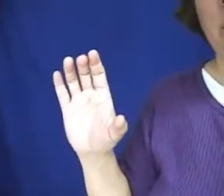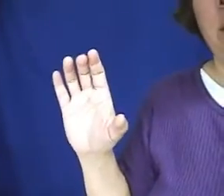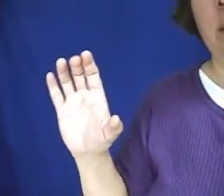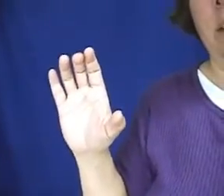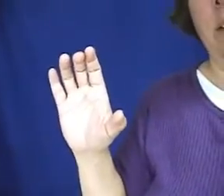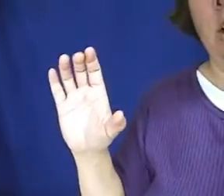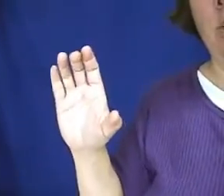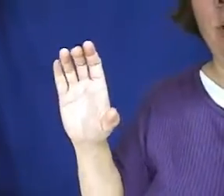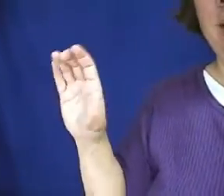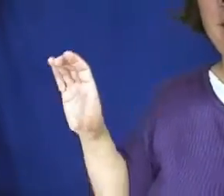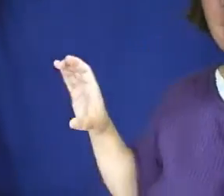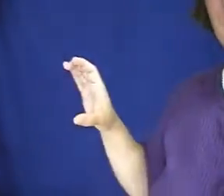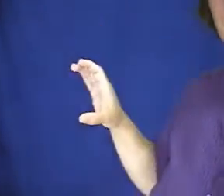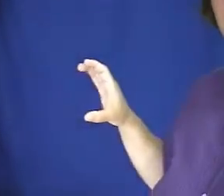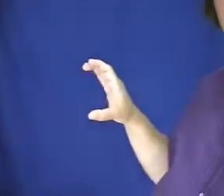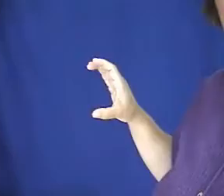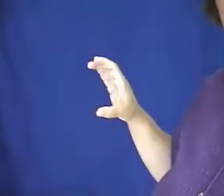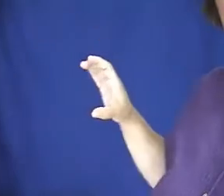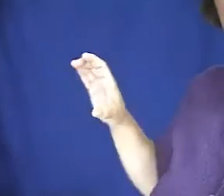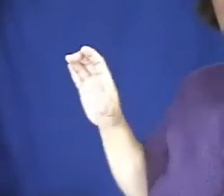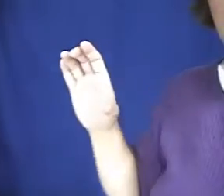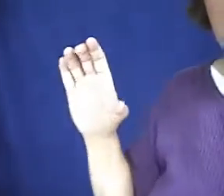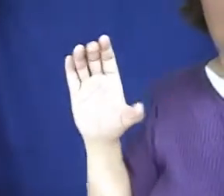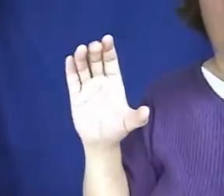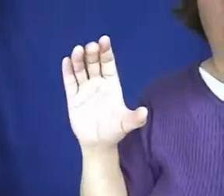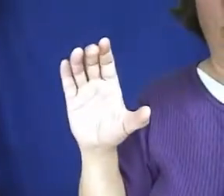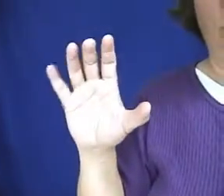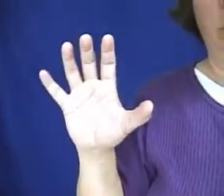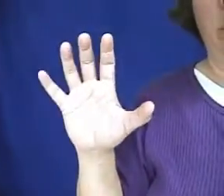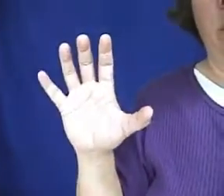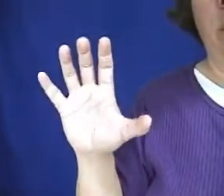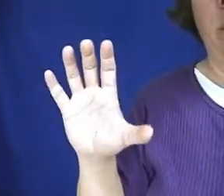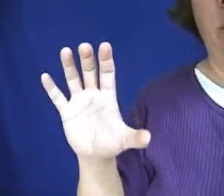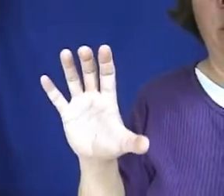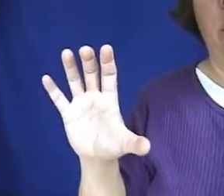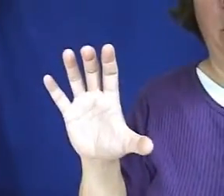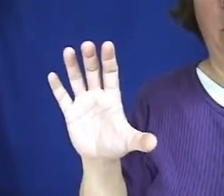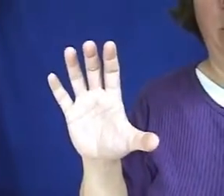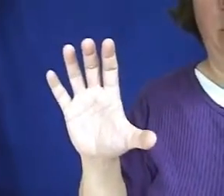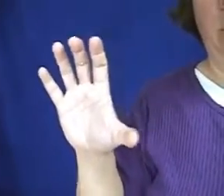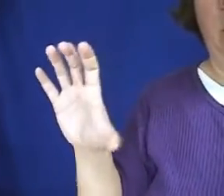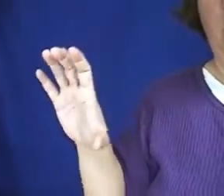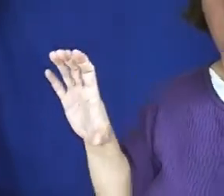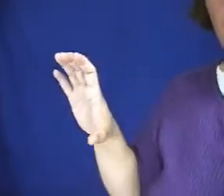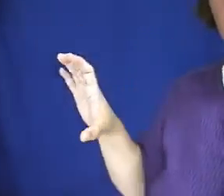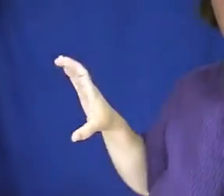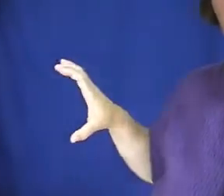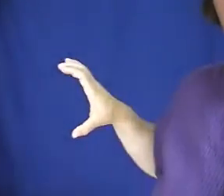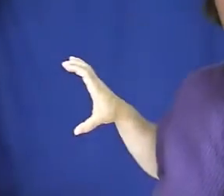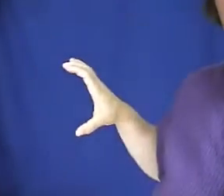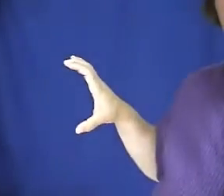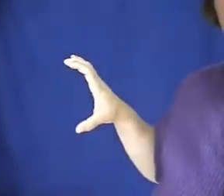100, the sign for 100 is C, although you will very often see a very modified, almost not a